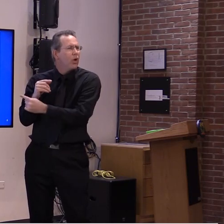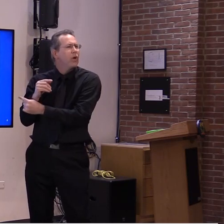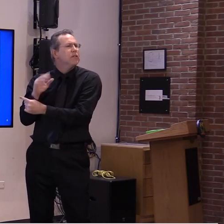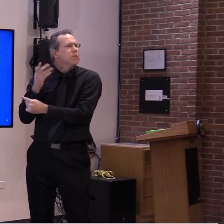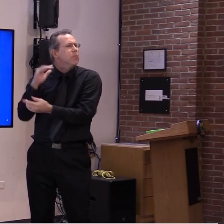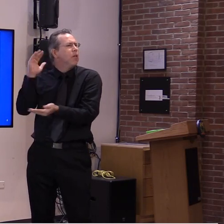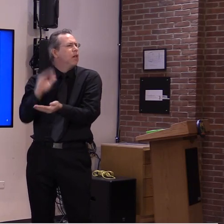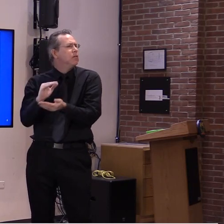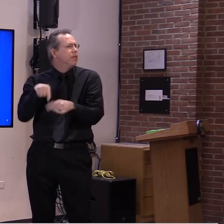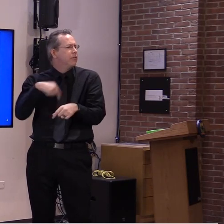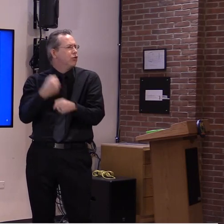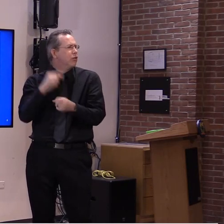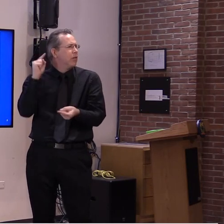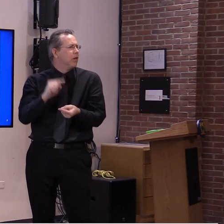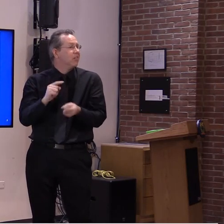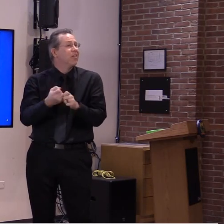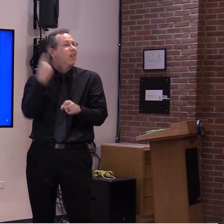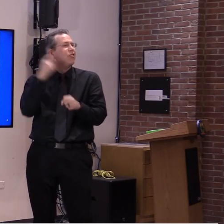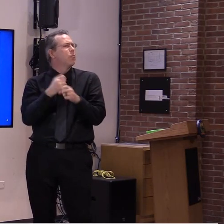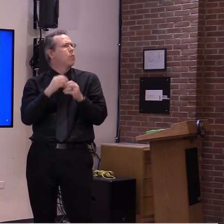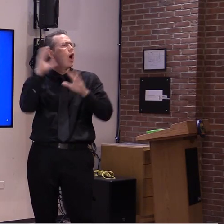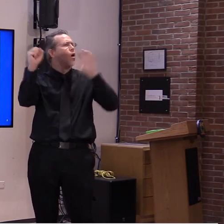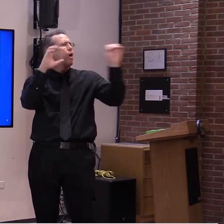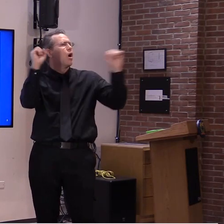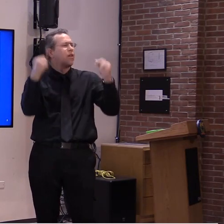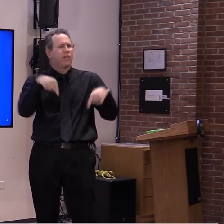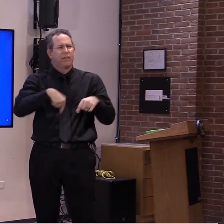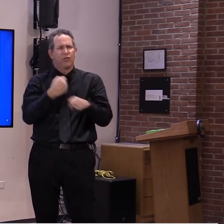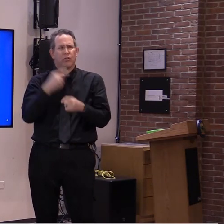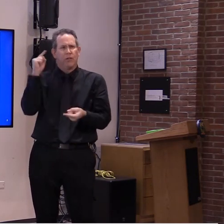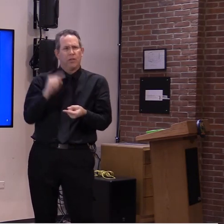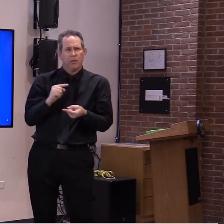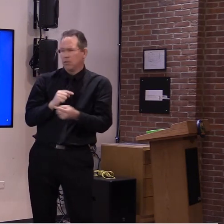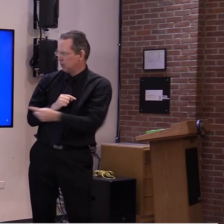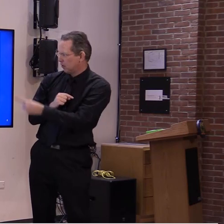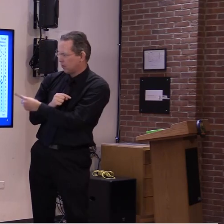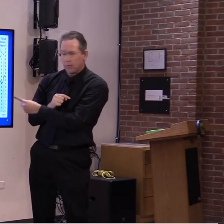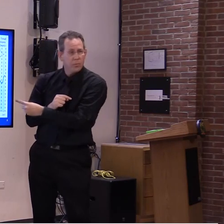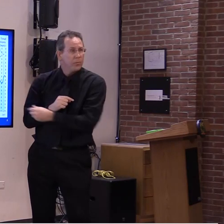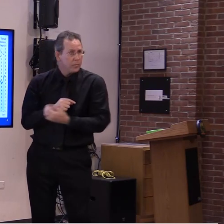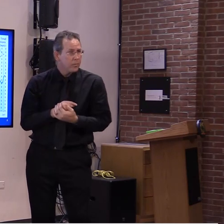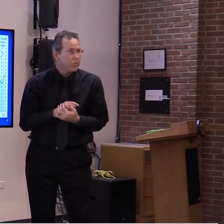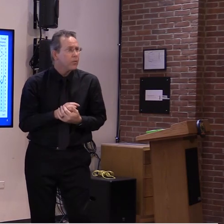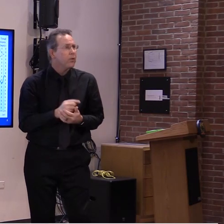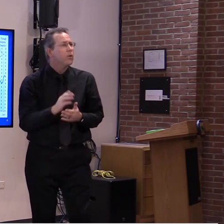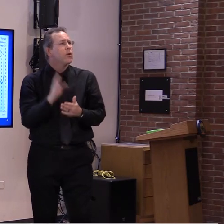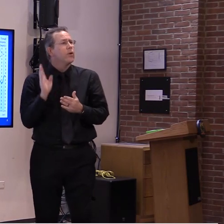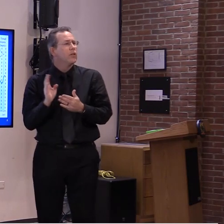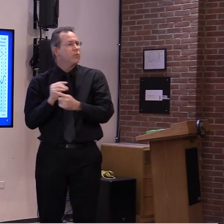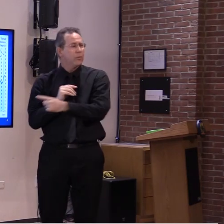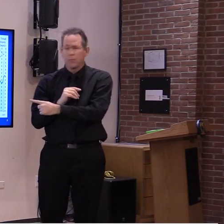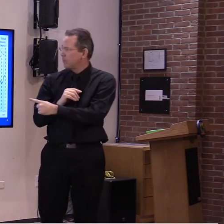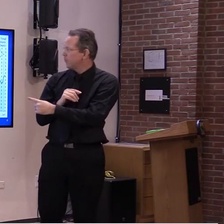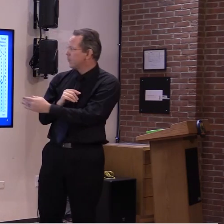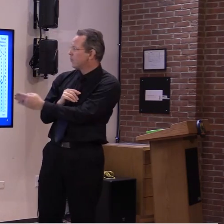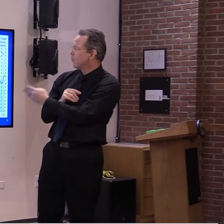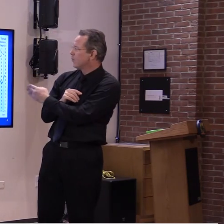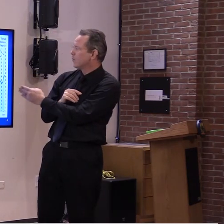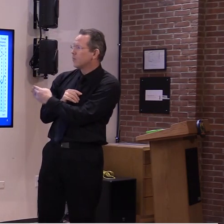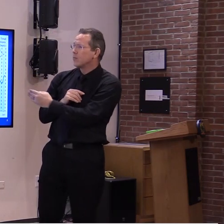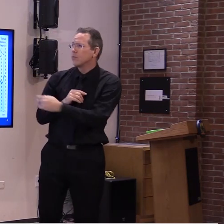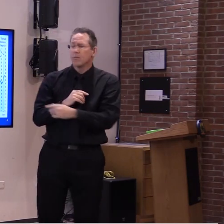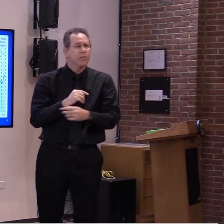out-of-state visitors to Vermont since the pandemic has begun. Today, Vermont will also report